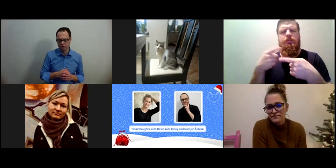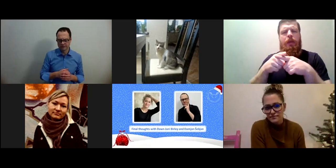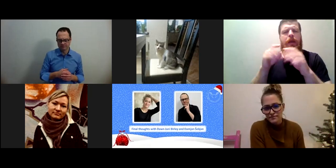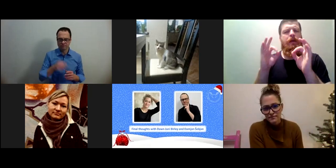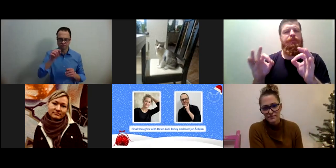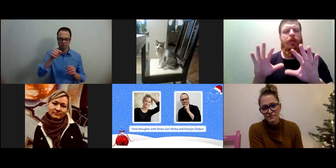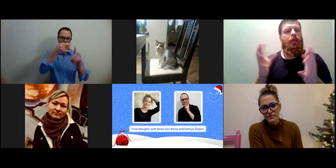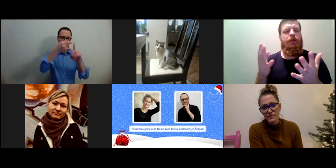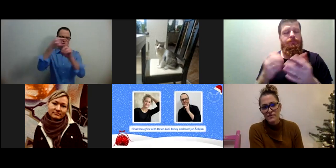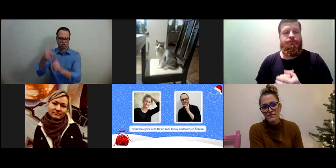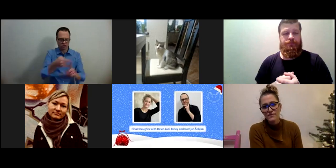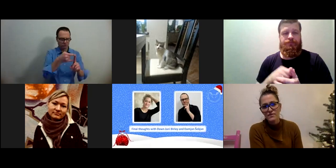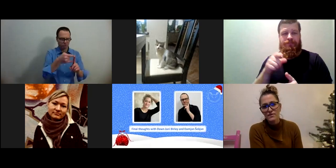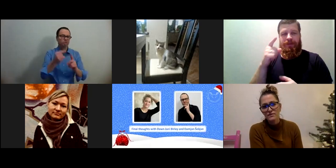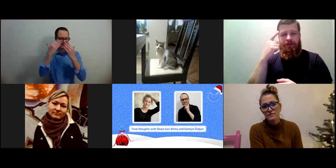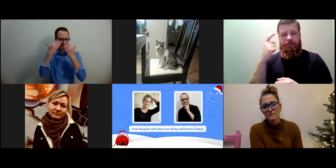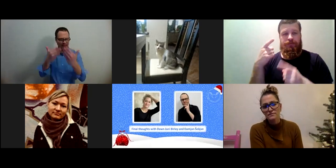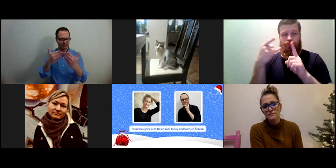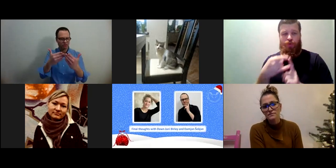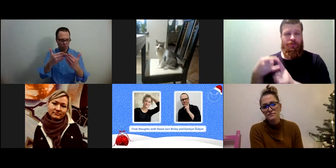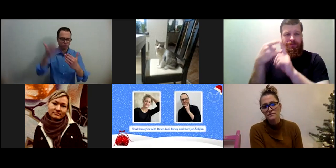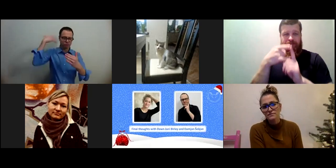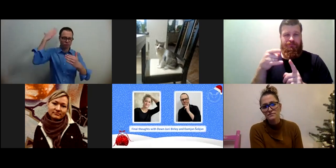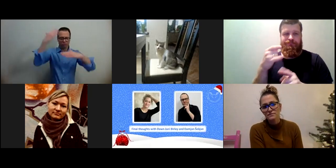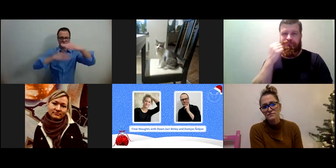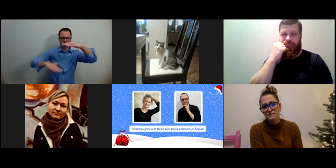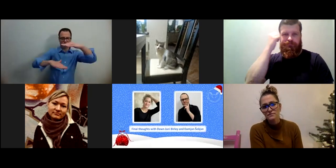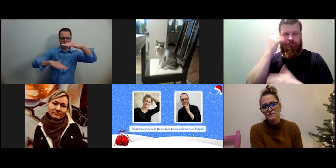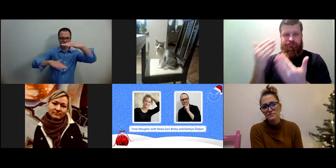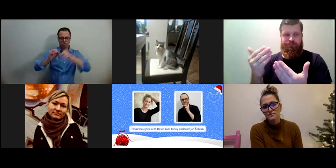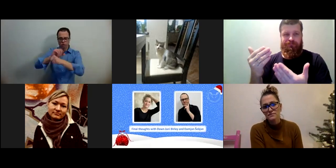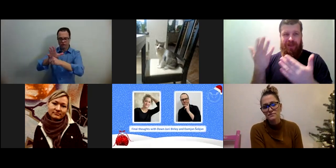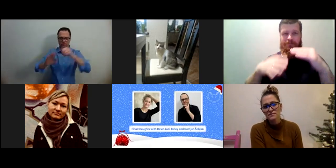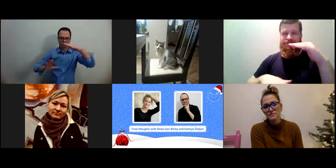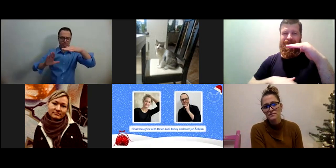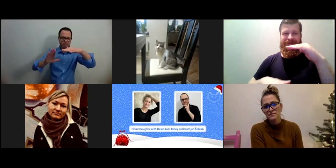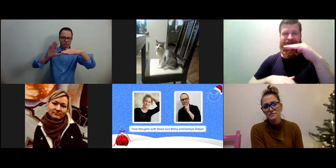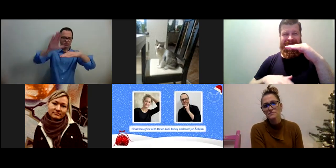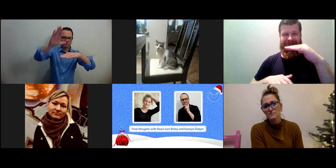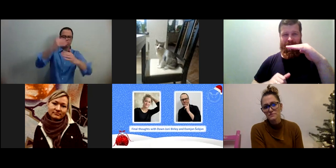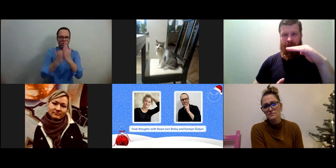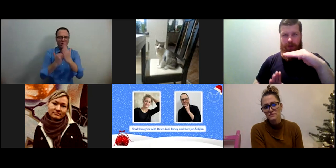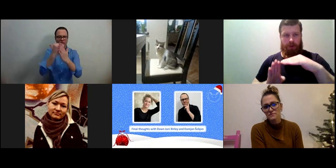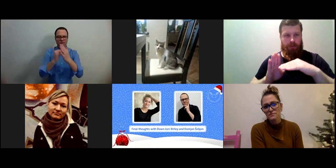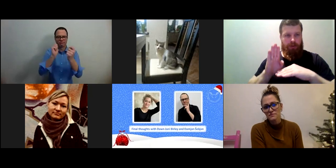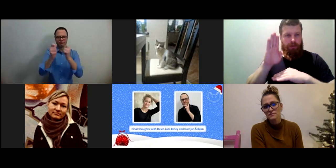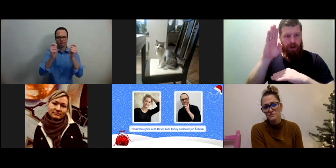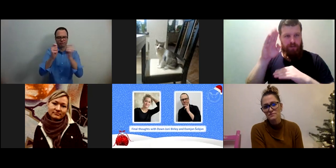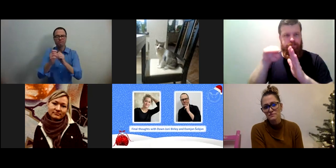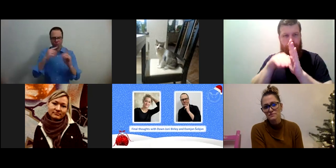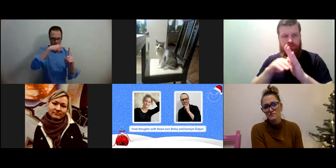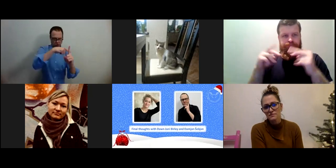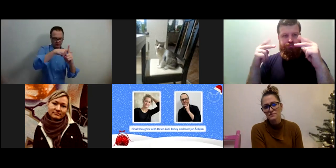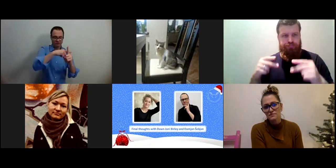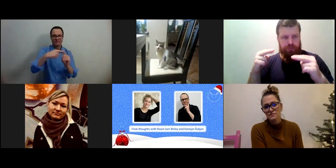What needs to be improved? All right. I'm very grateful for the Zoom